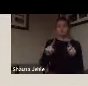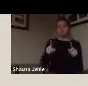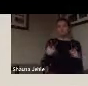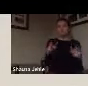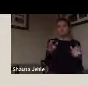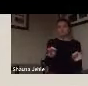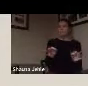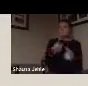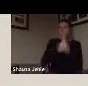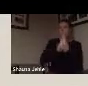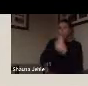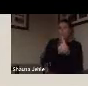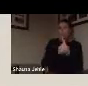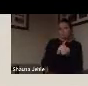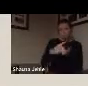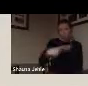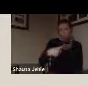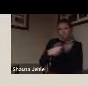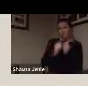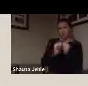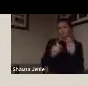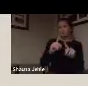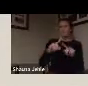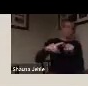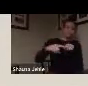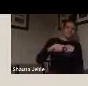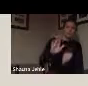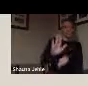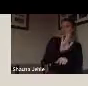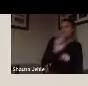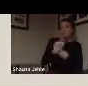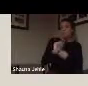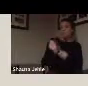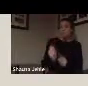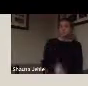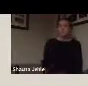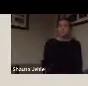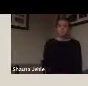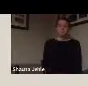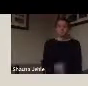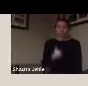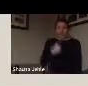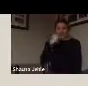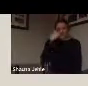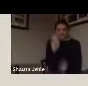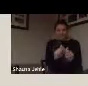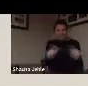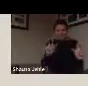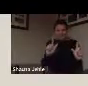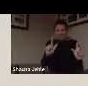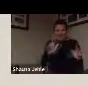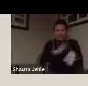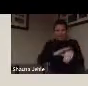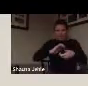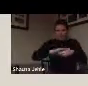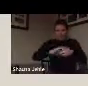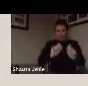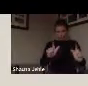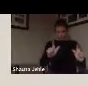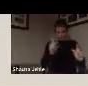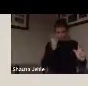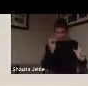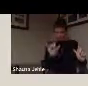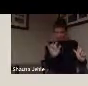talk individually with people depending on what your situation is. I think I have the slide on partners back up.